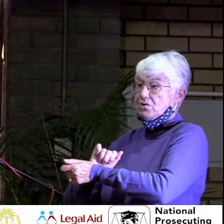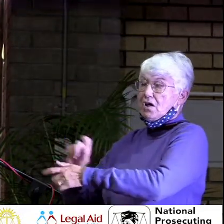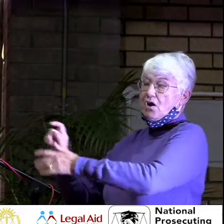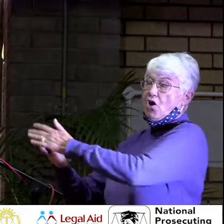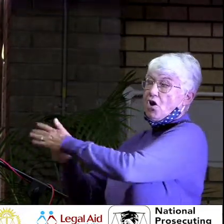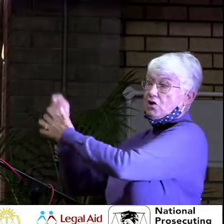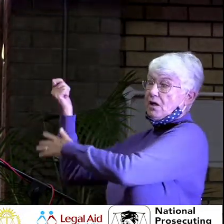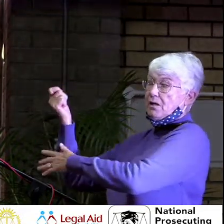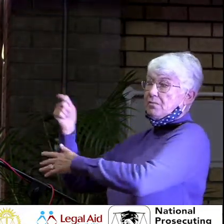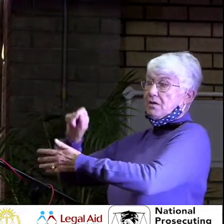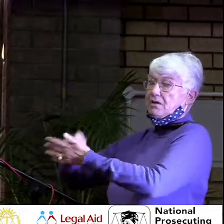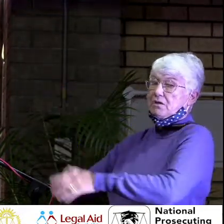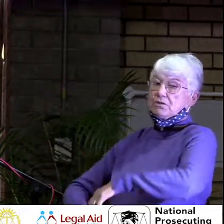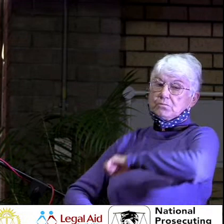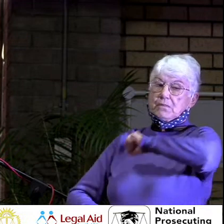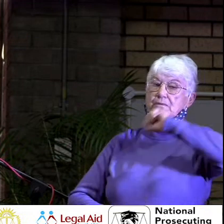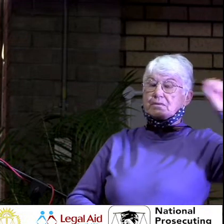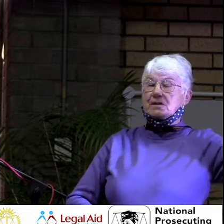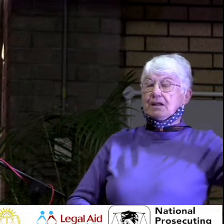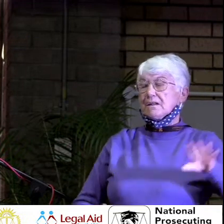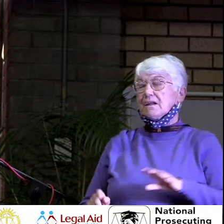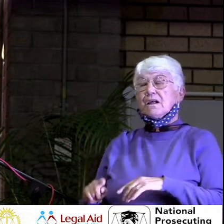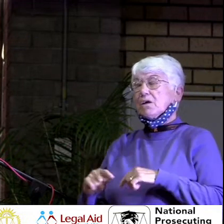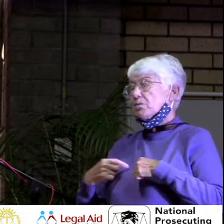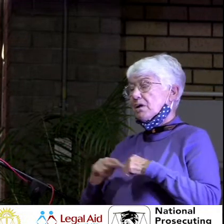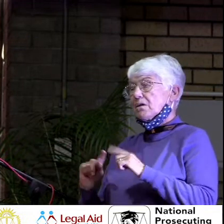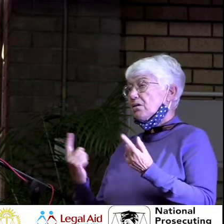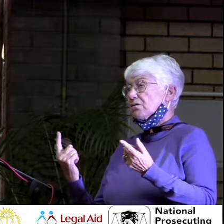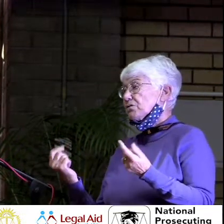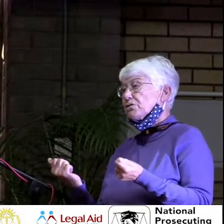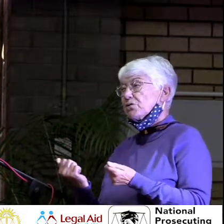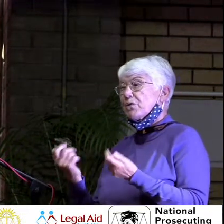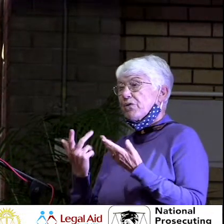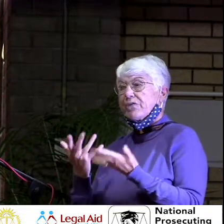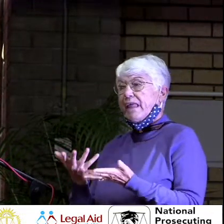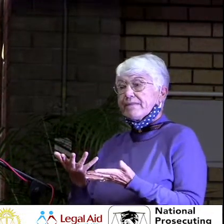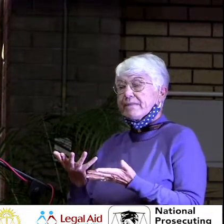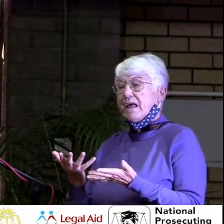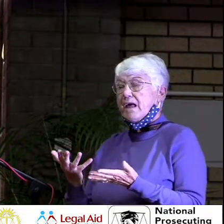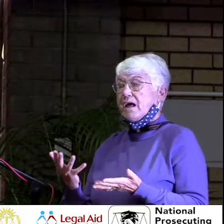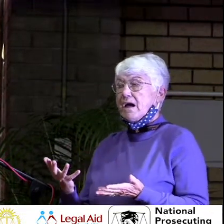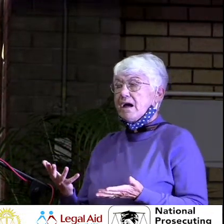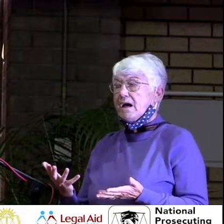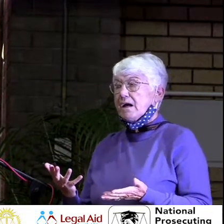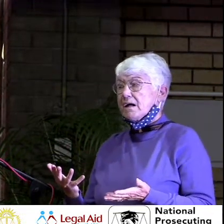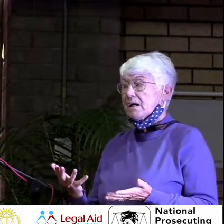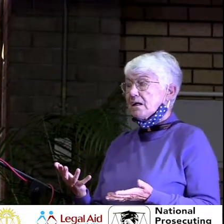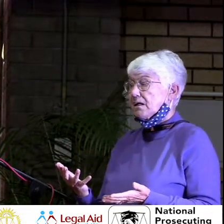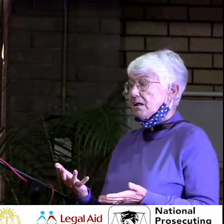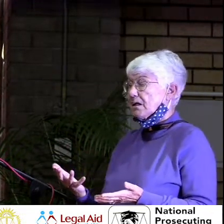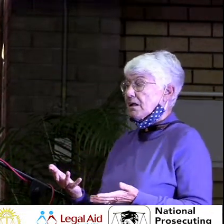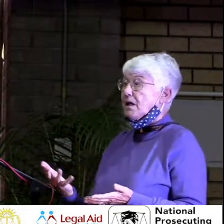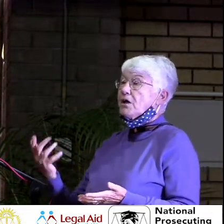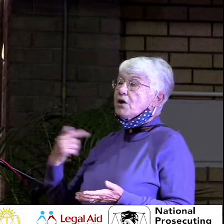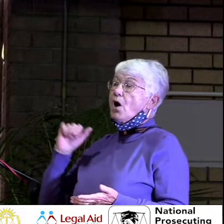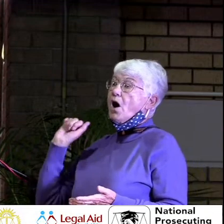important area that we need to know is that our department cannot do this job